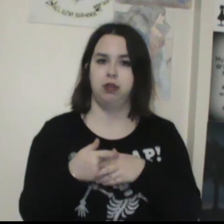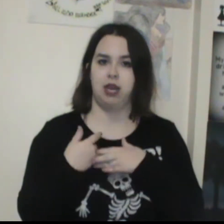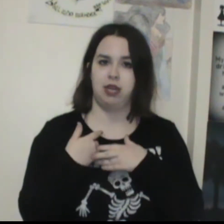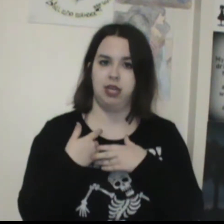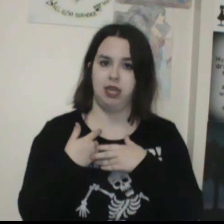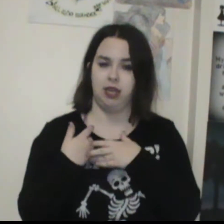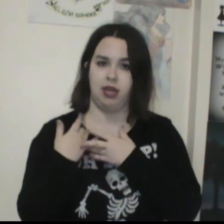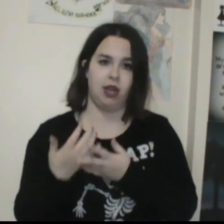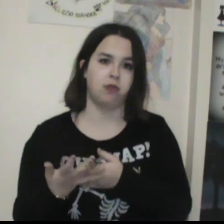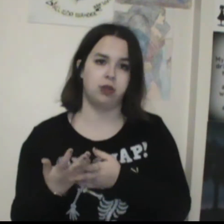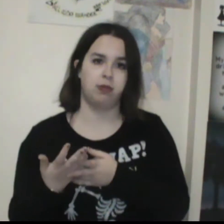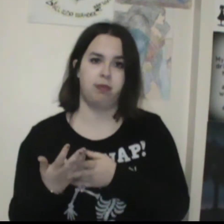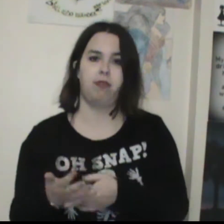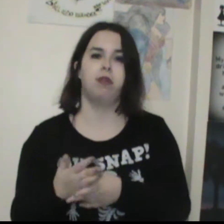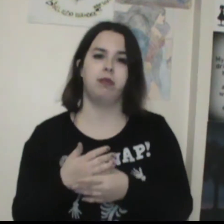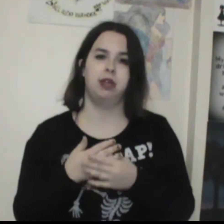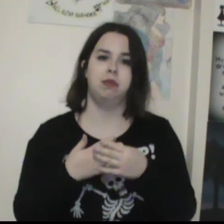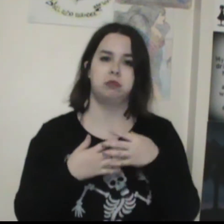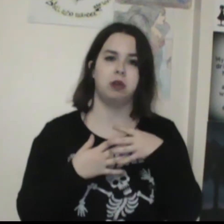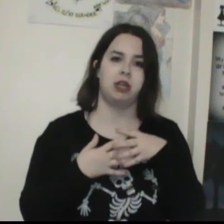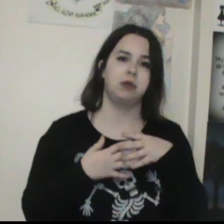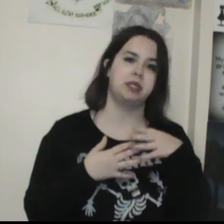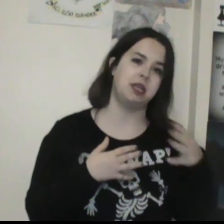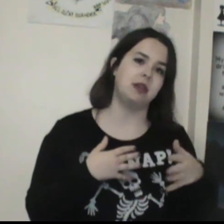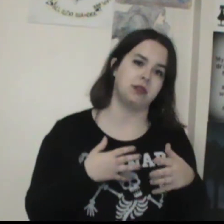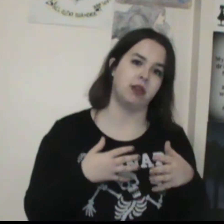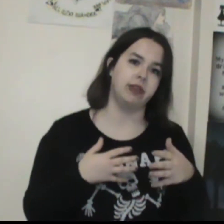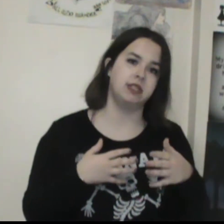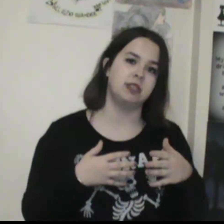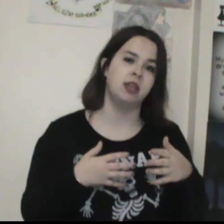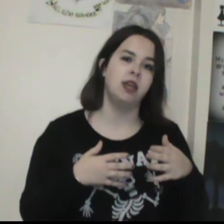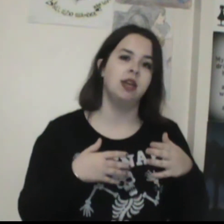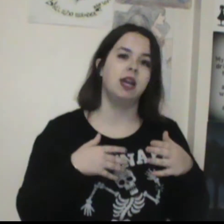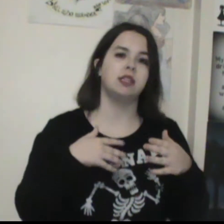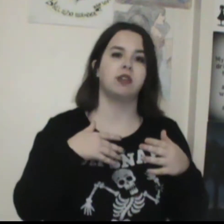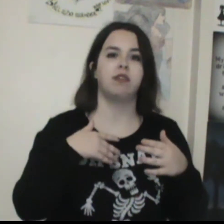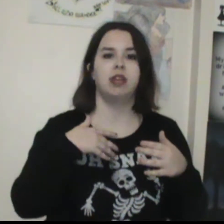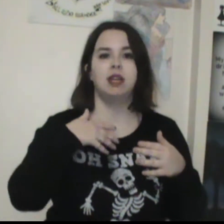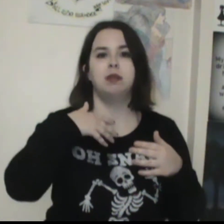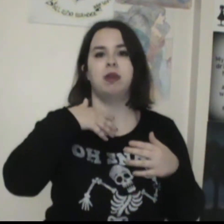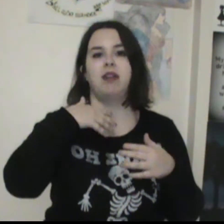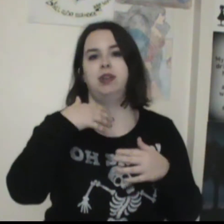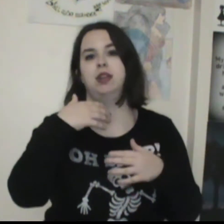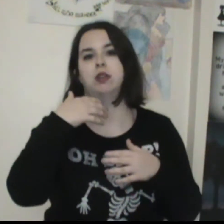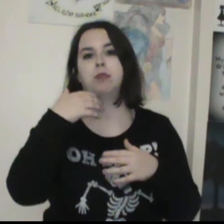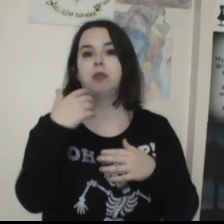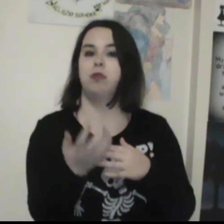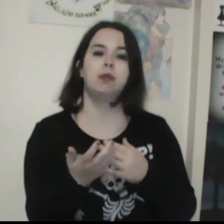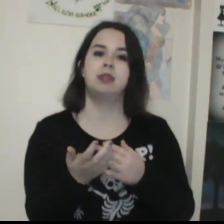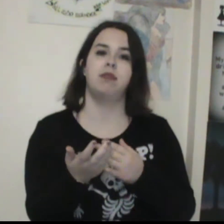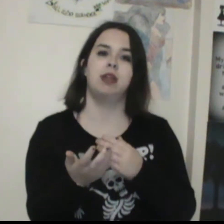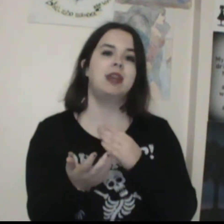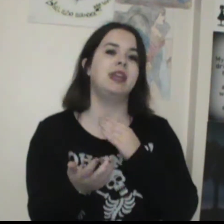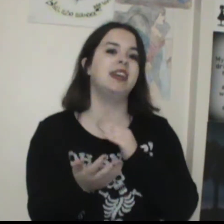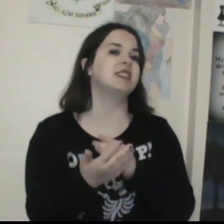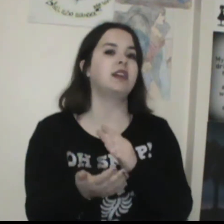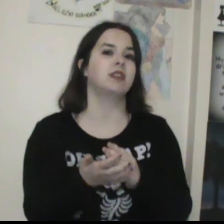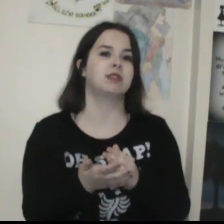that he encountered before when he was working with the Sentinel service. And sort of him having to prove himself that he is on their